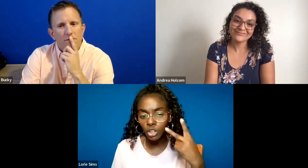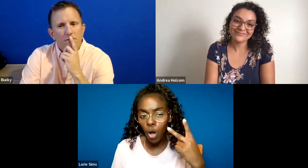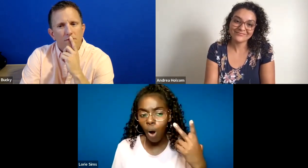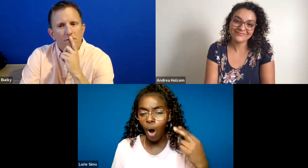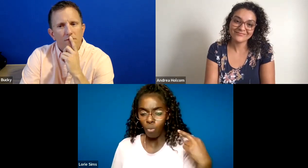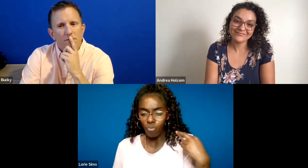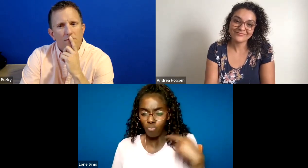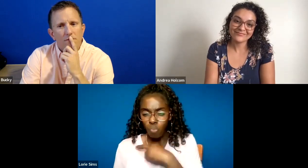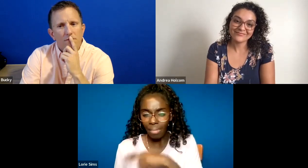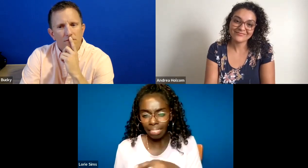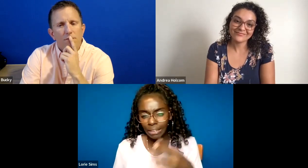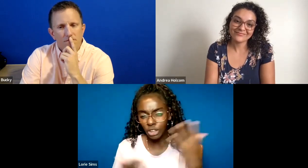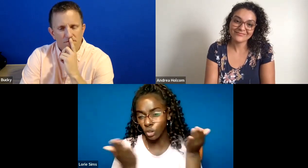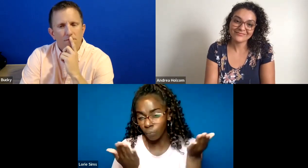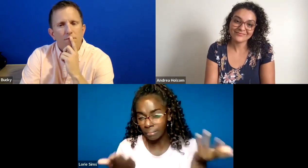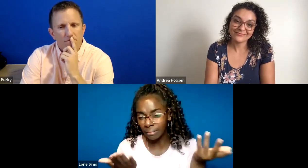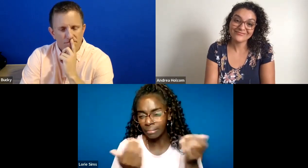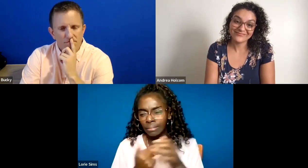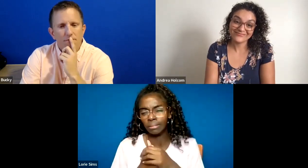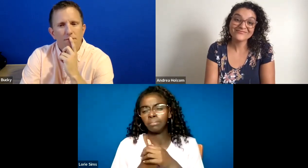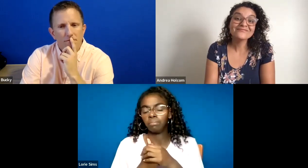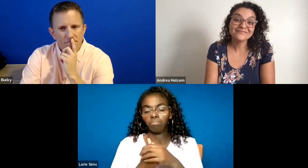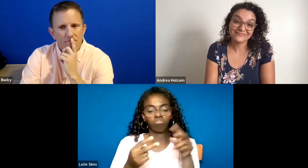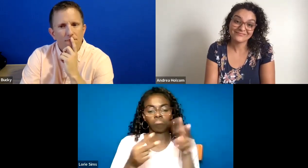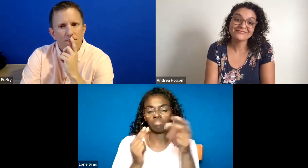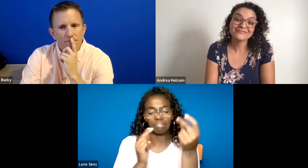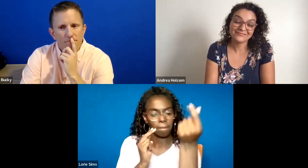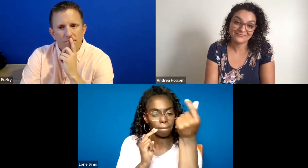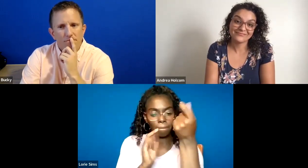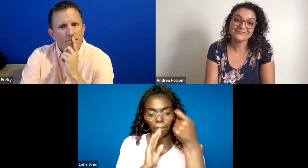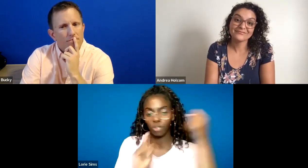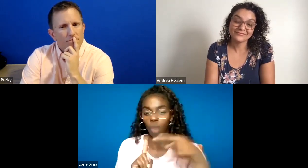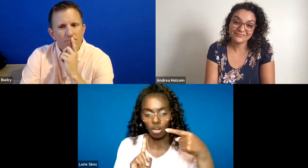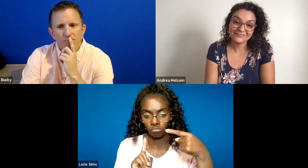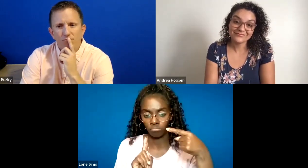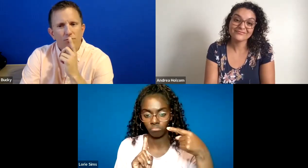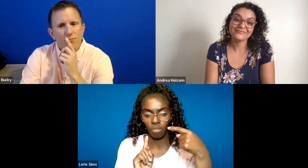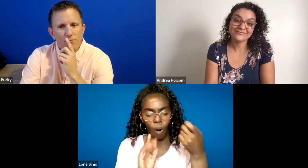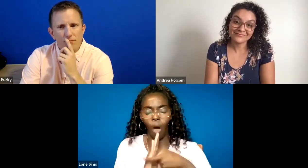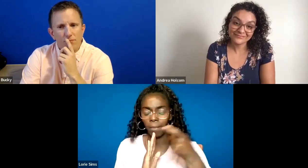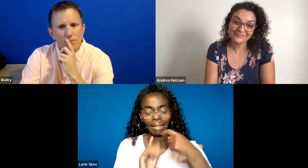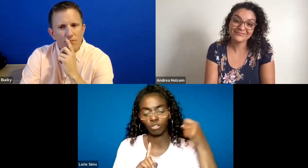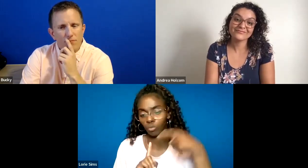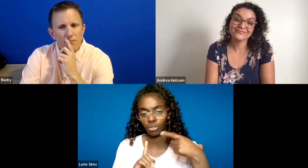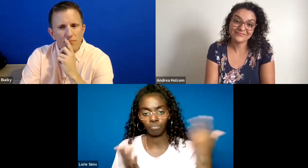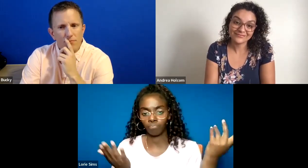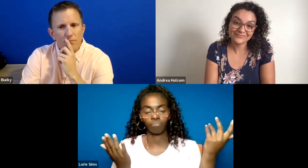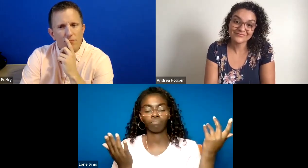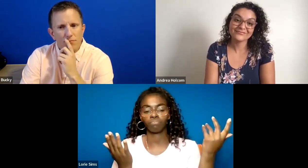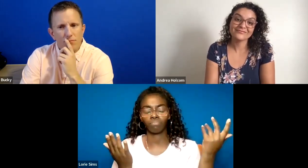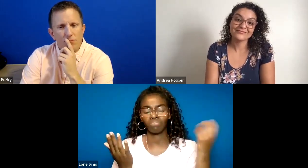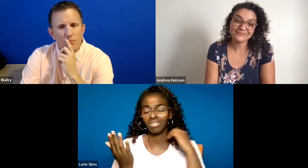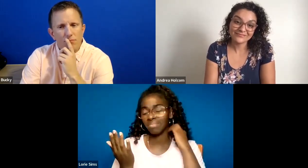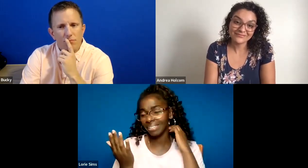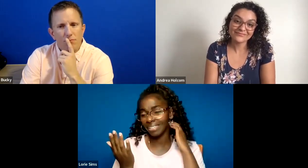supremacy. I saw that, and in combination with the words religious services, I was automatically